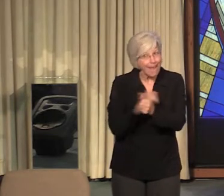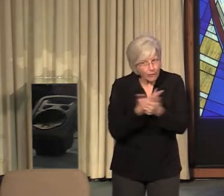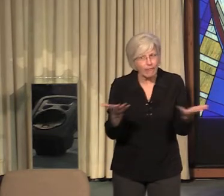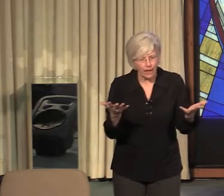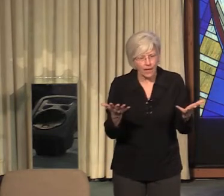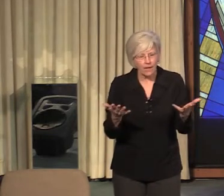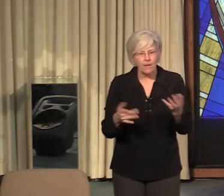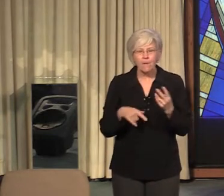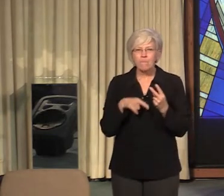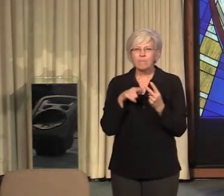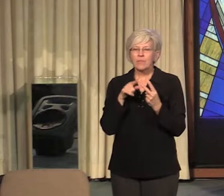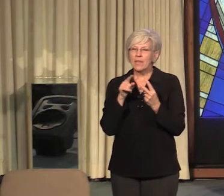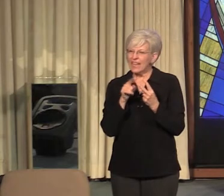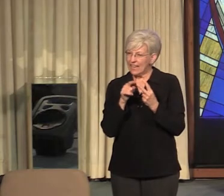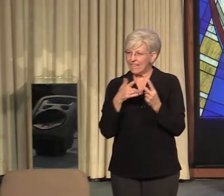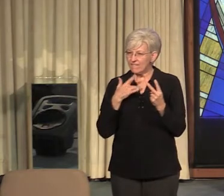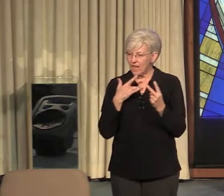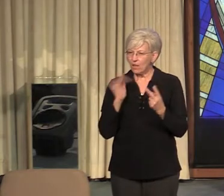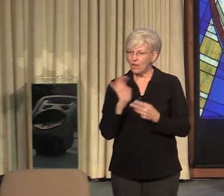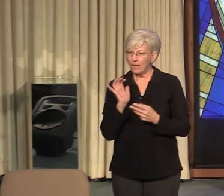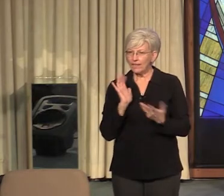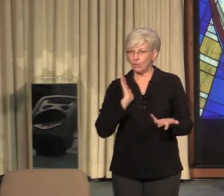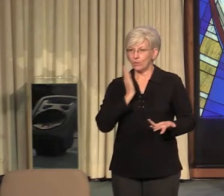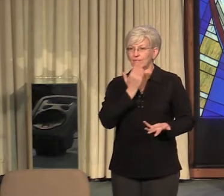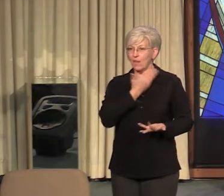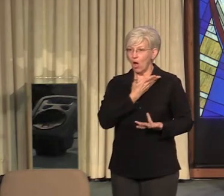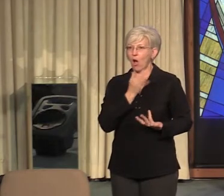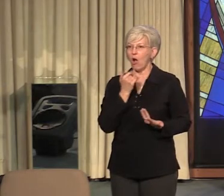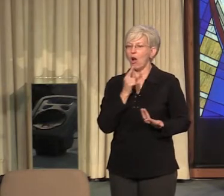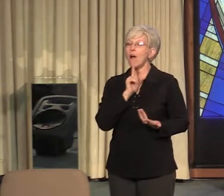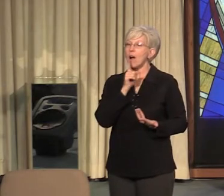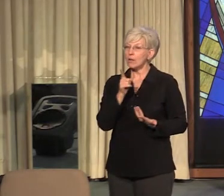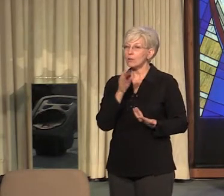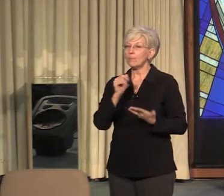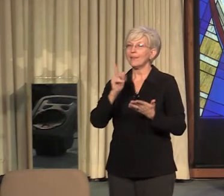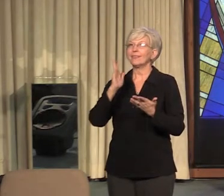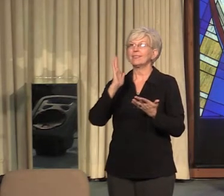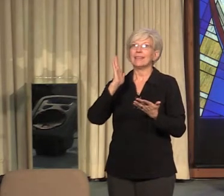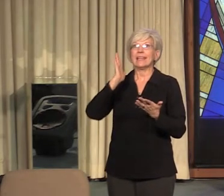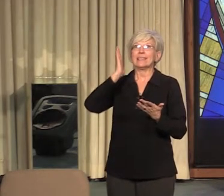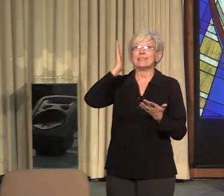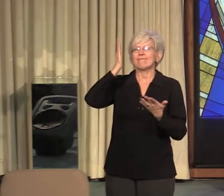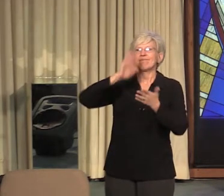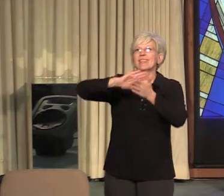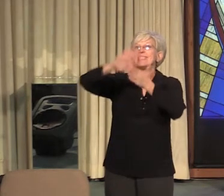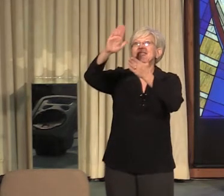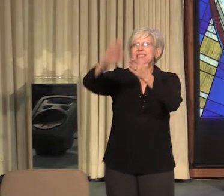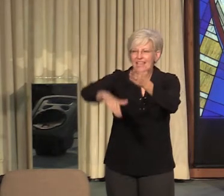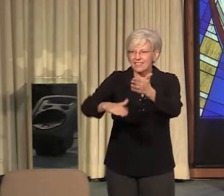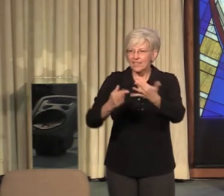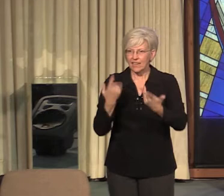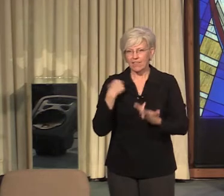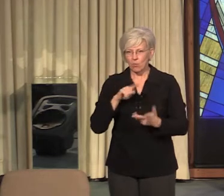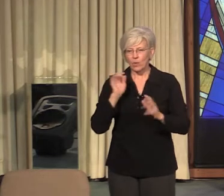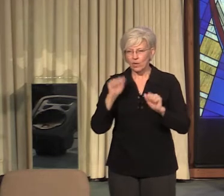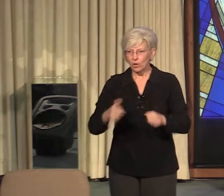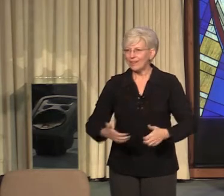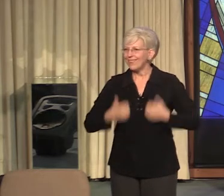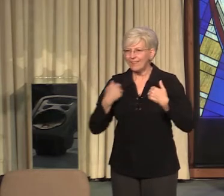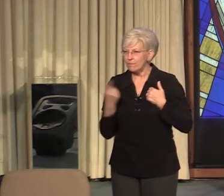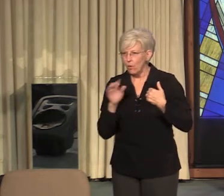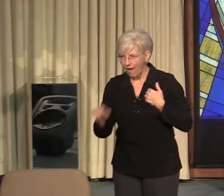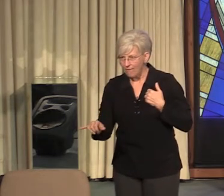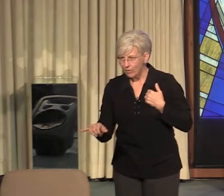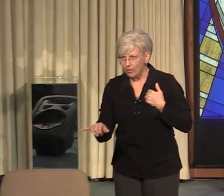He felt that it was our ultimate destiny to be able to live forever. He felt that what